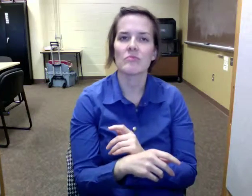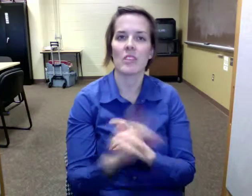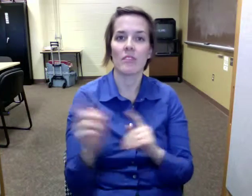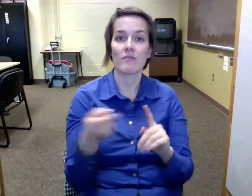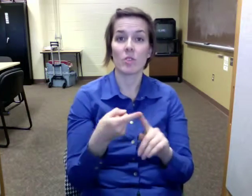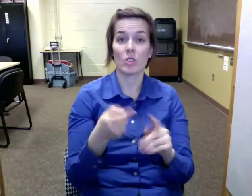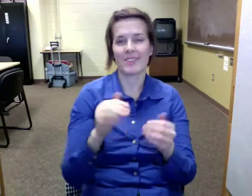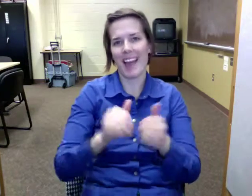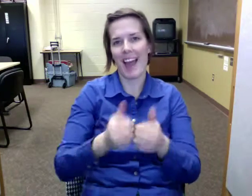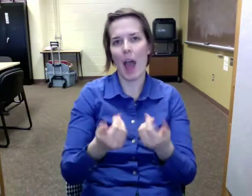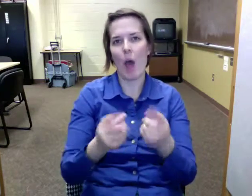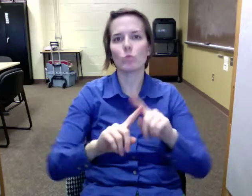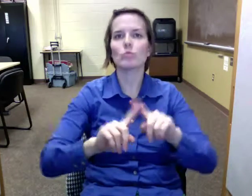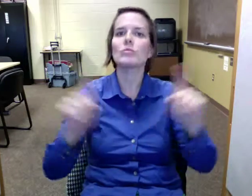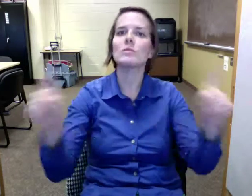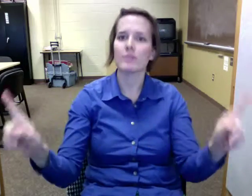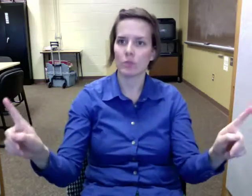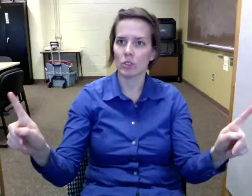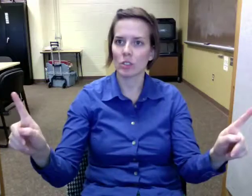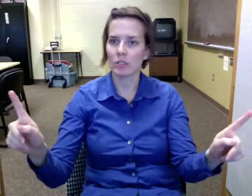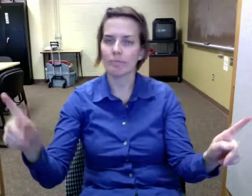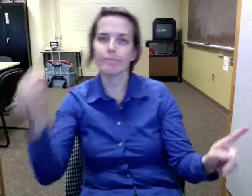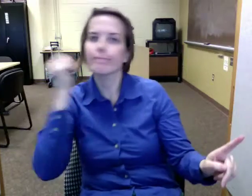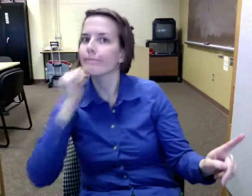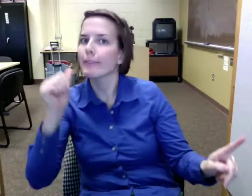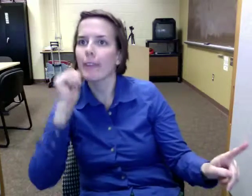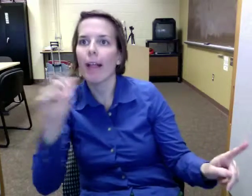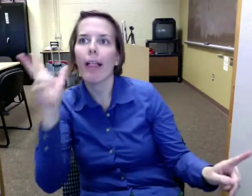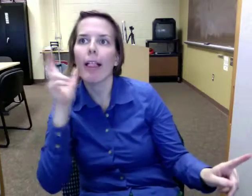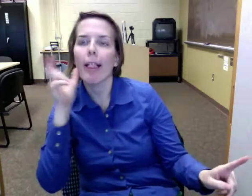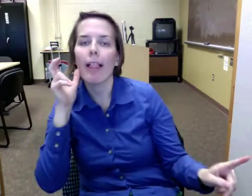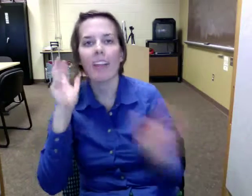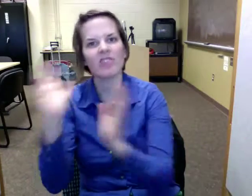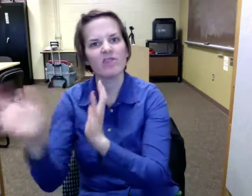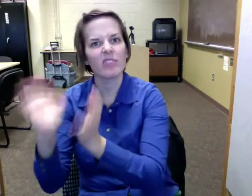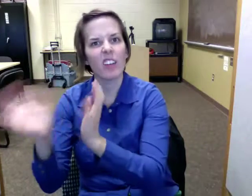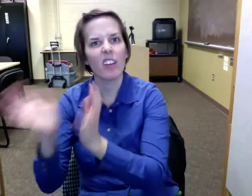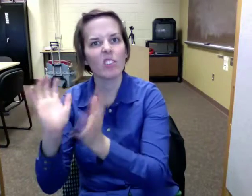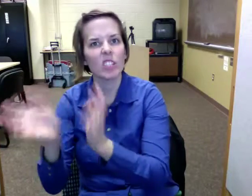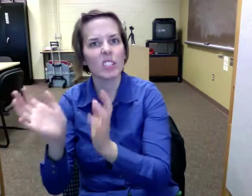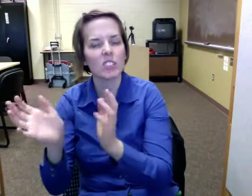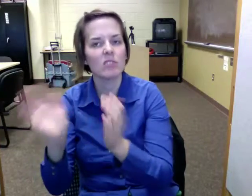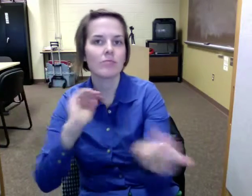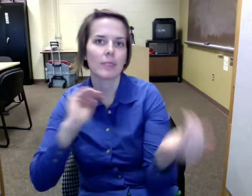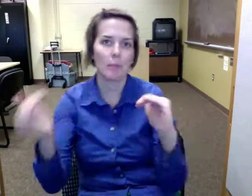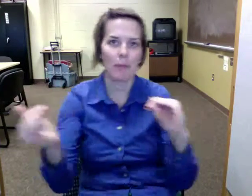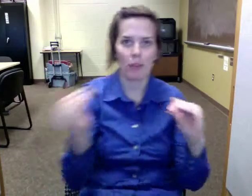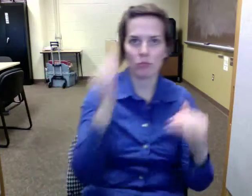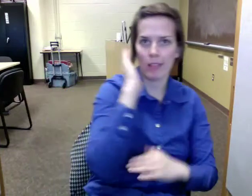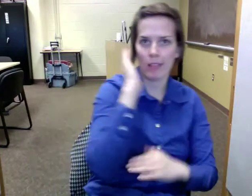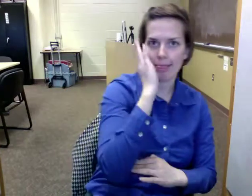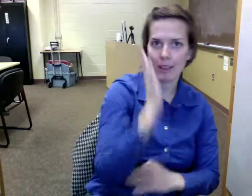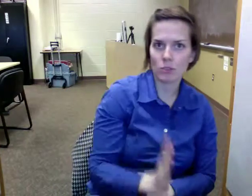situations? Okay, let's think about it. First of all, the language. You know that